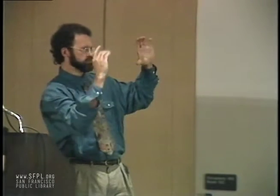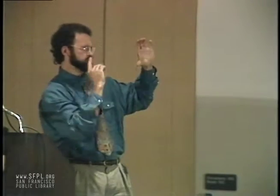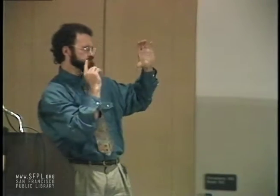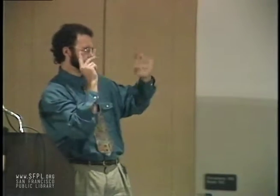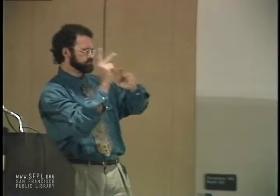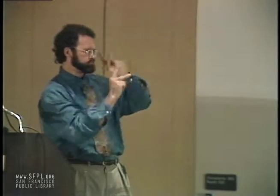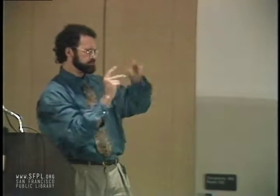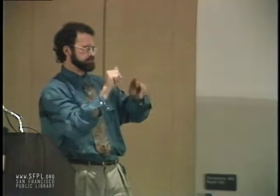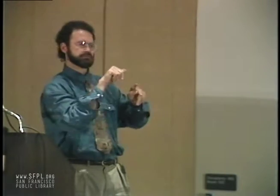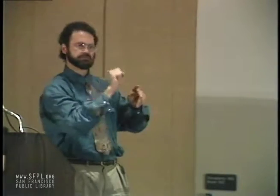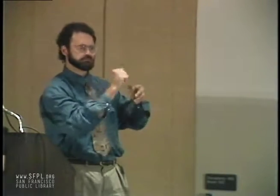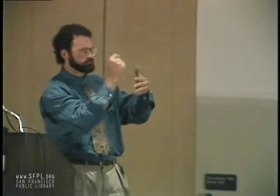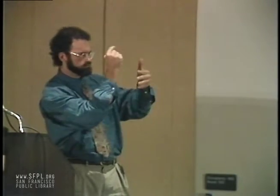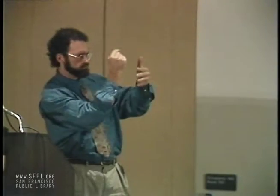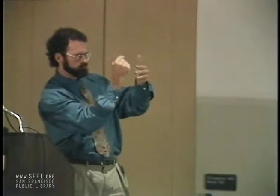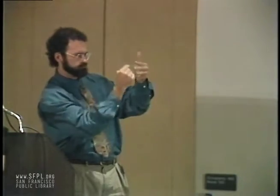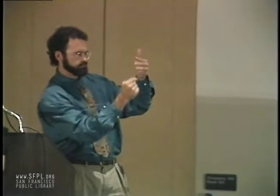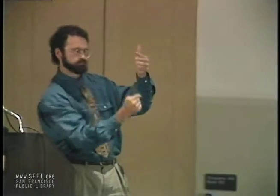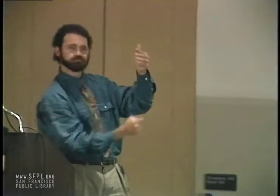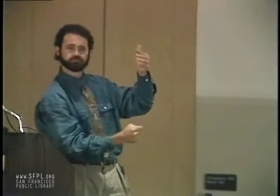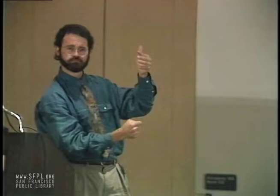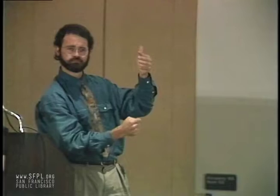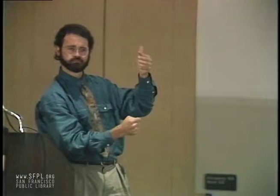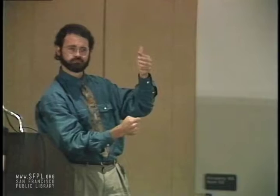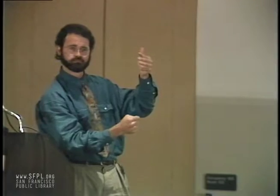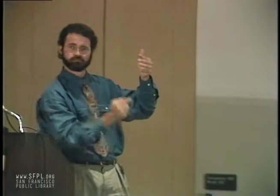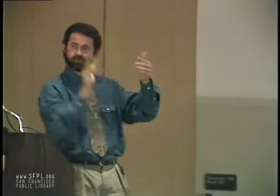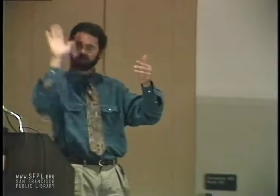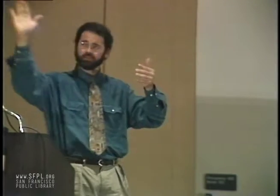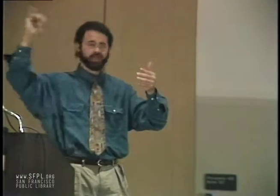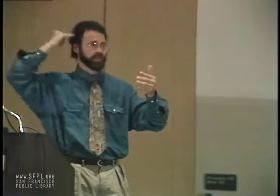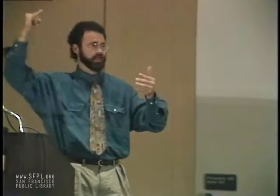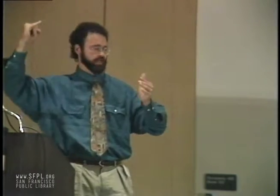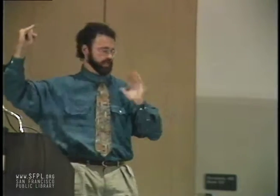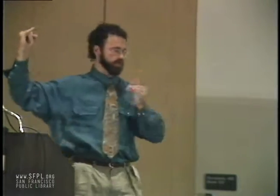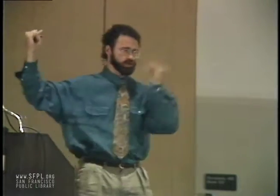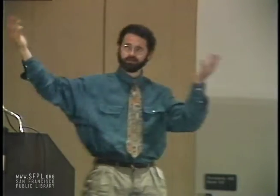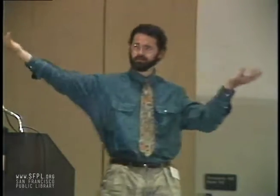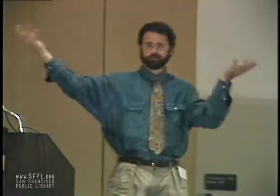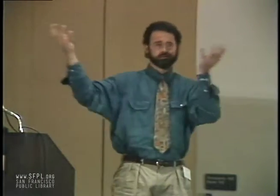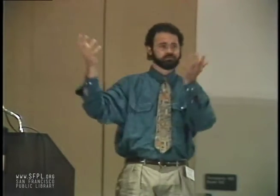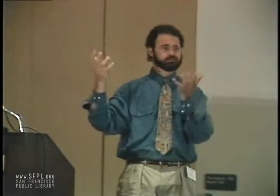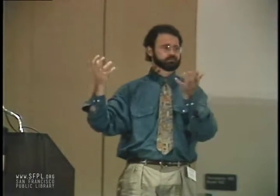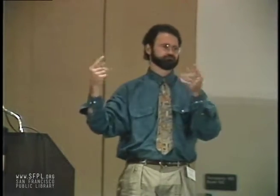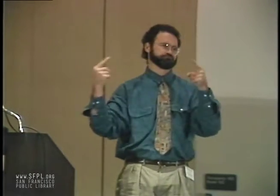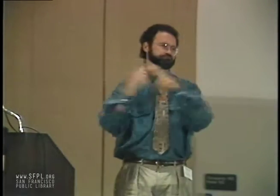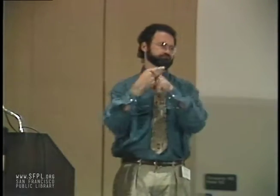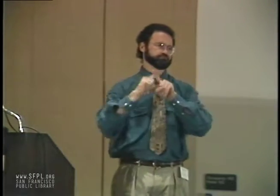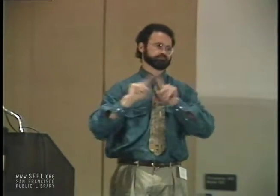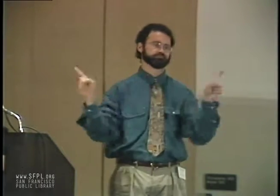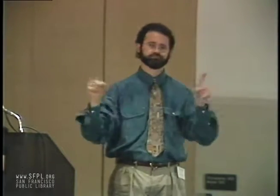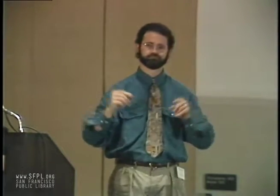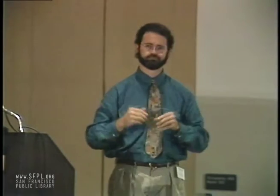Their view, the other view of deaf culture, has different characteristics. If you take the